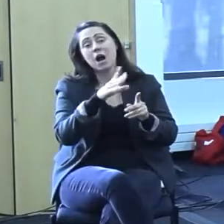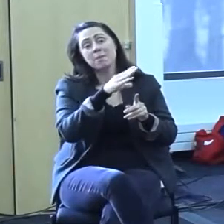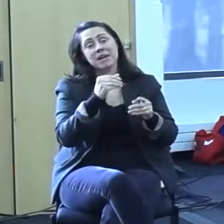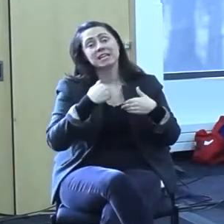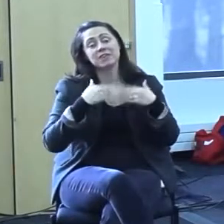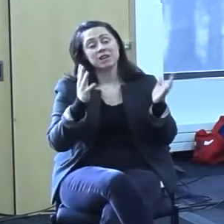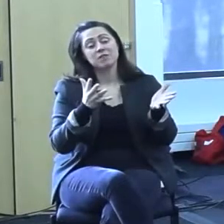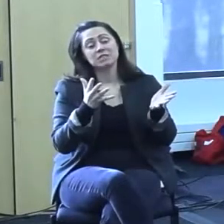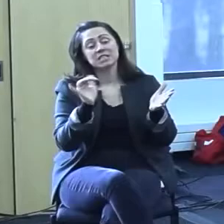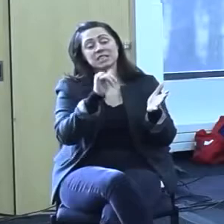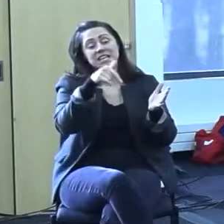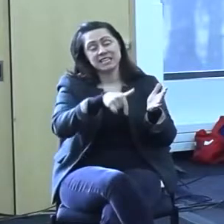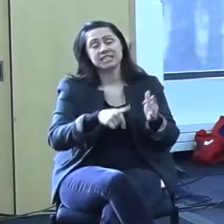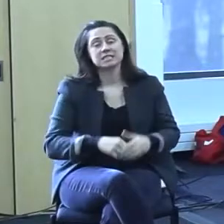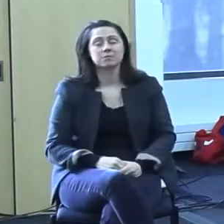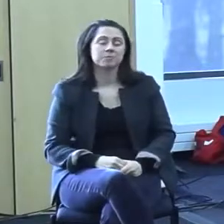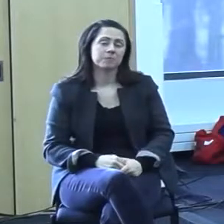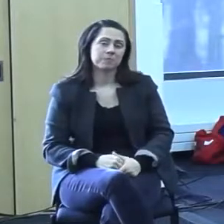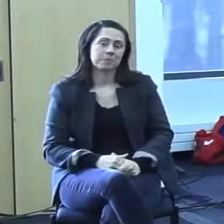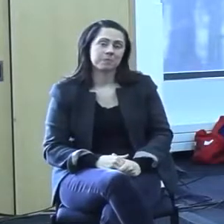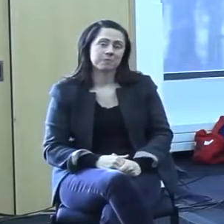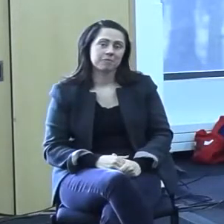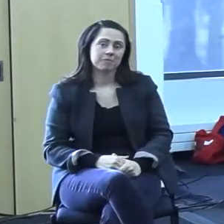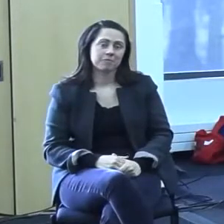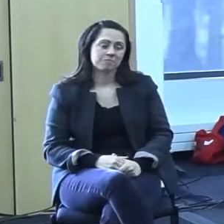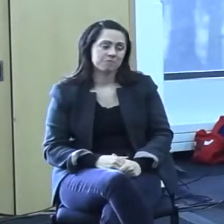have conversations like this.